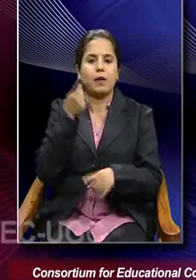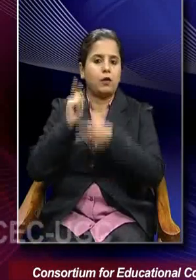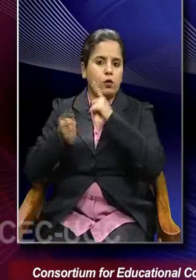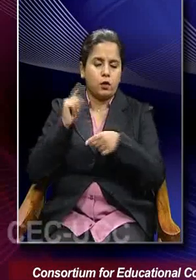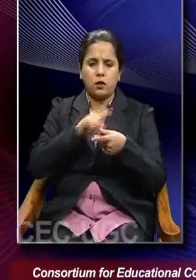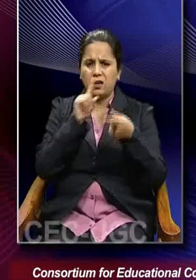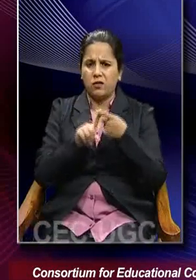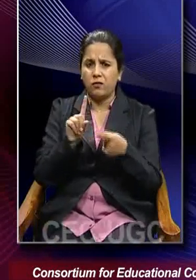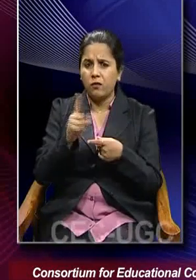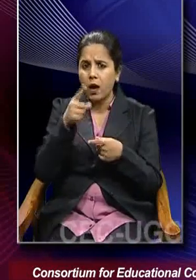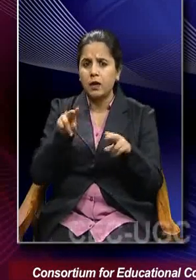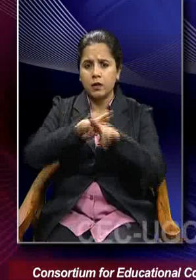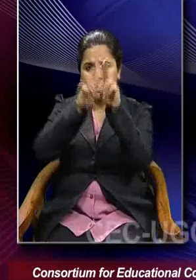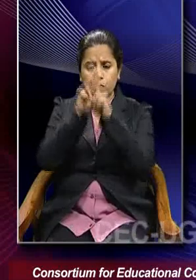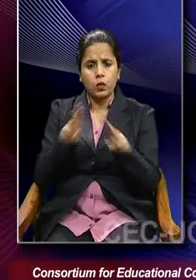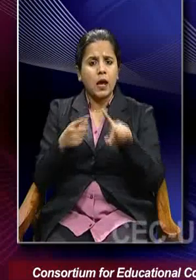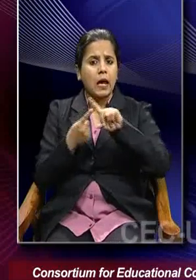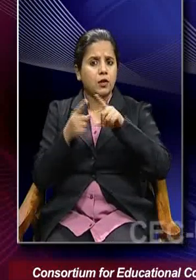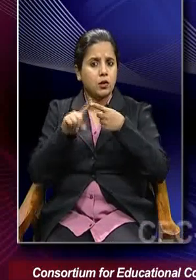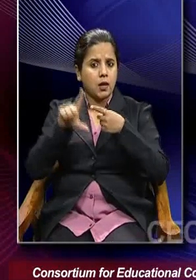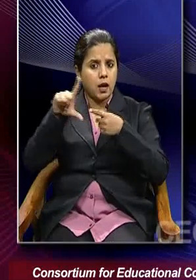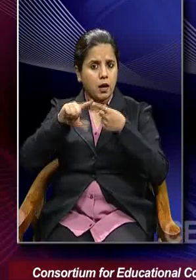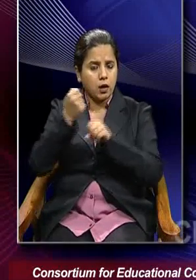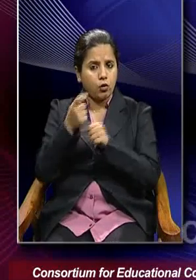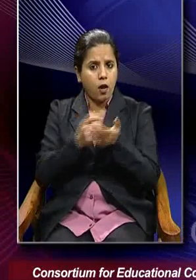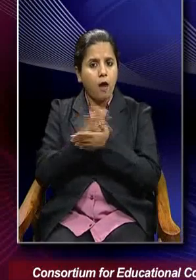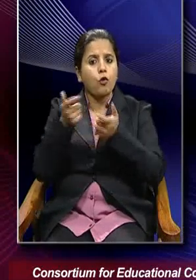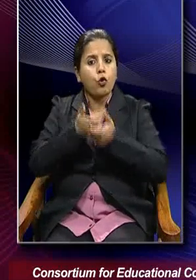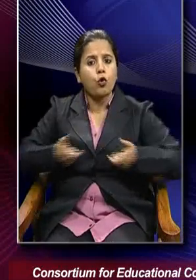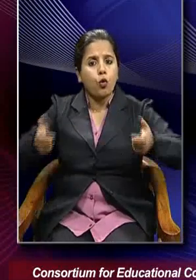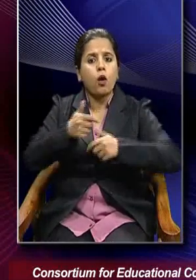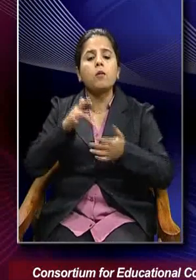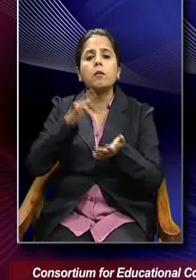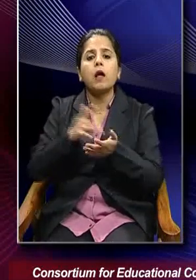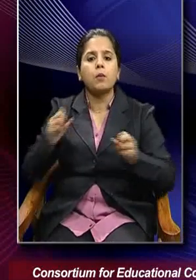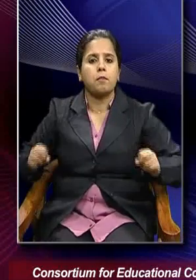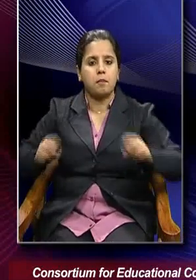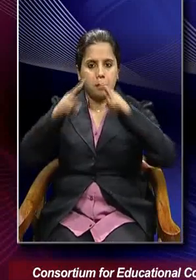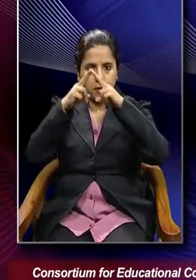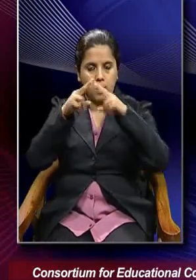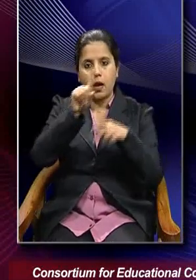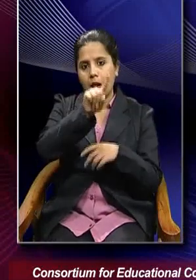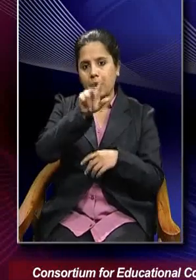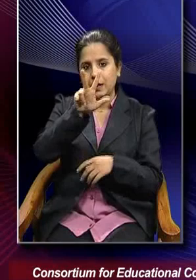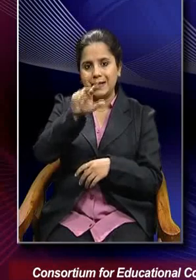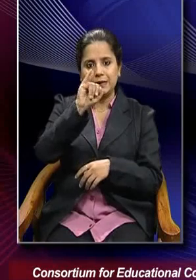first International Telegraph Conference took place in Paris,